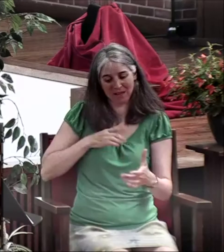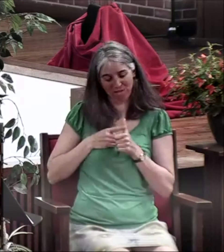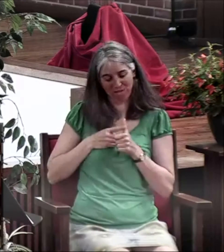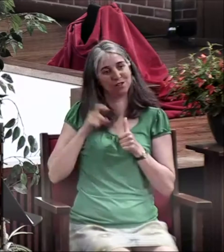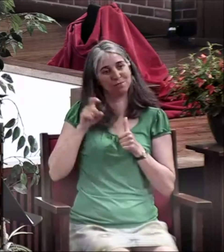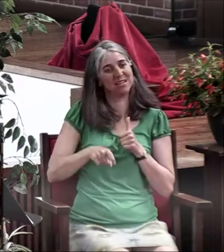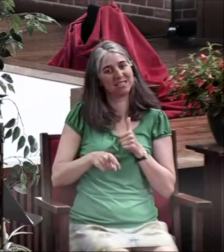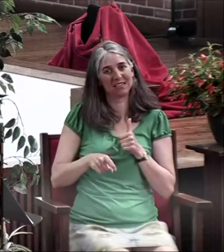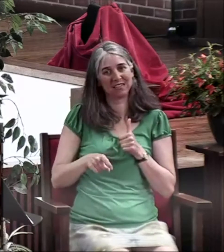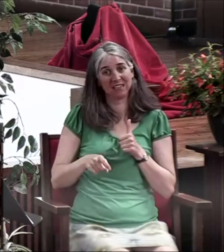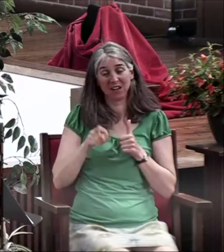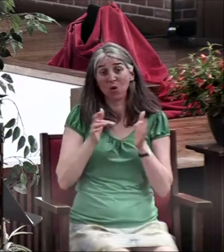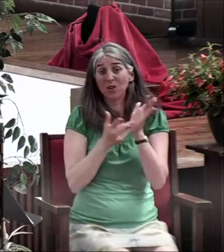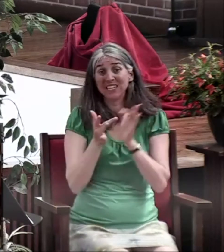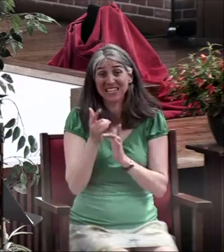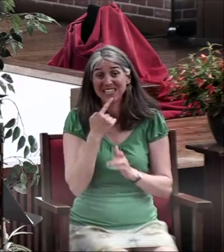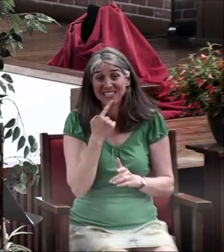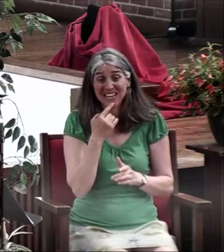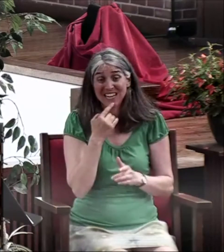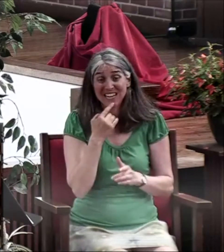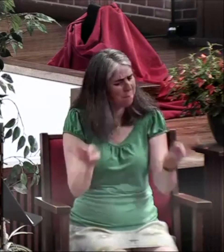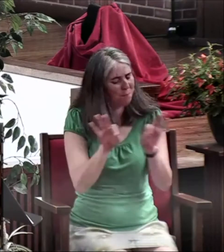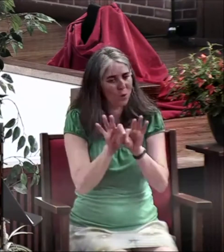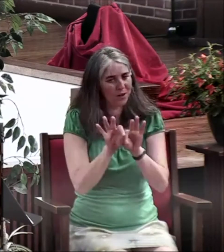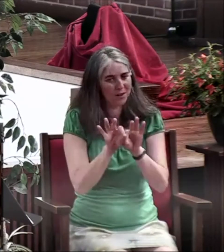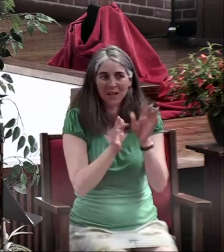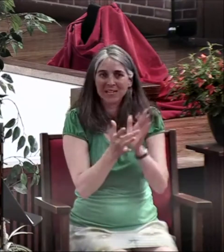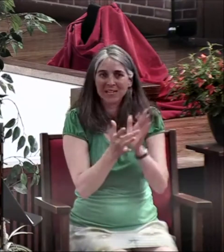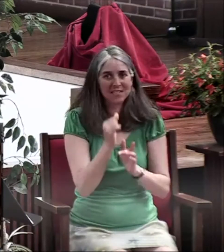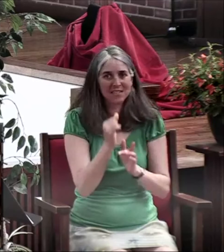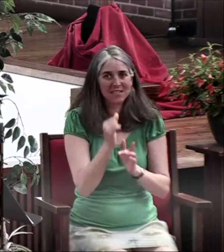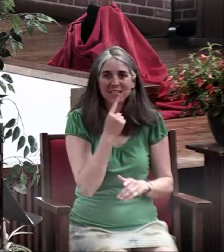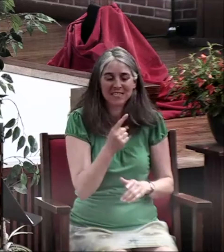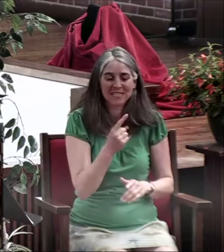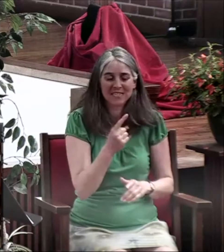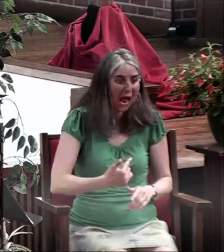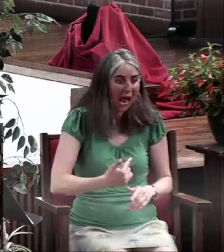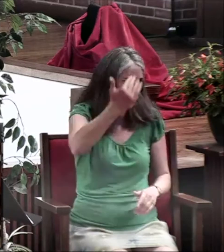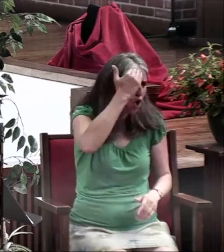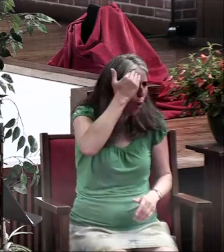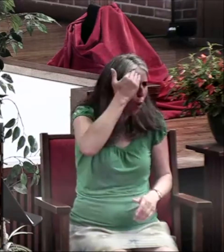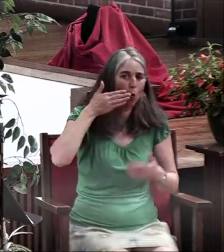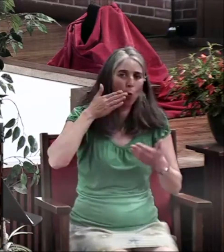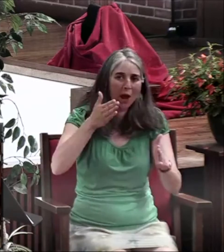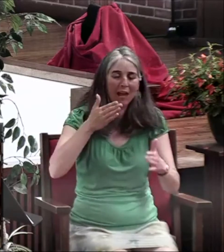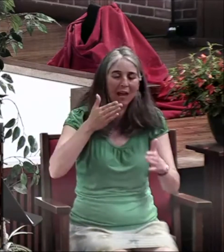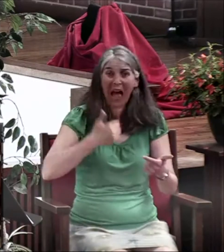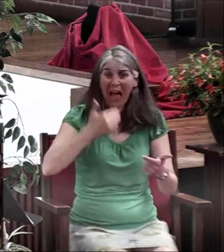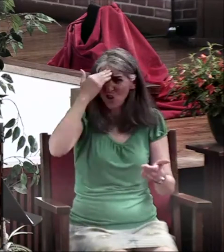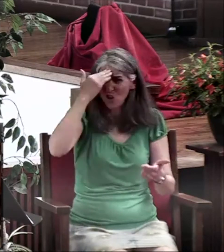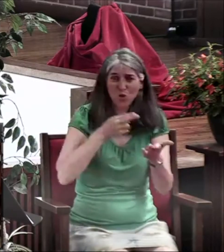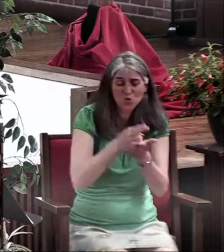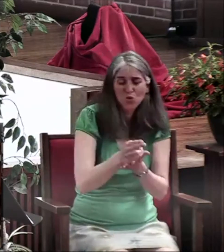important as what he doesn't say. Because he doesn't say, "I know the way," or "I know the truth,"